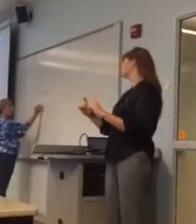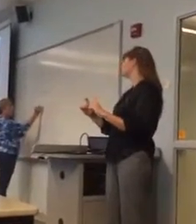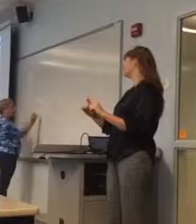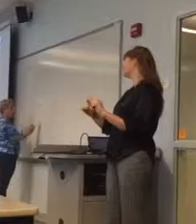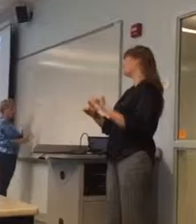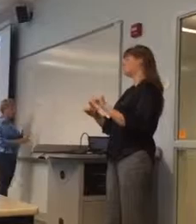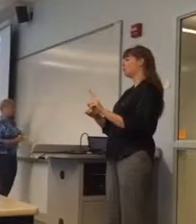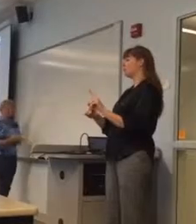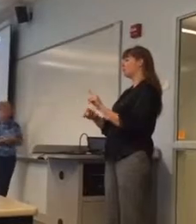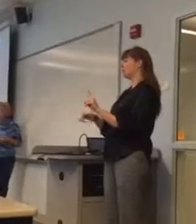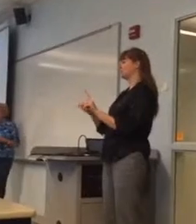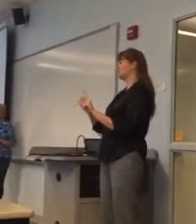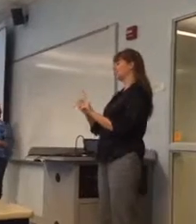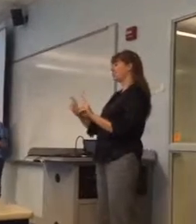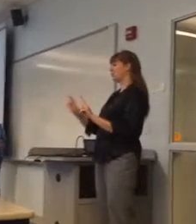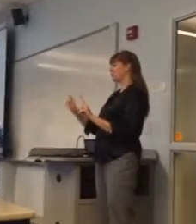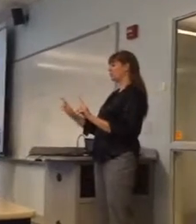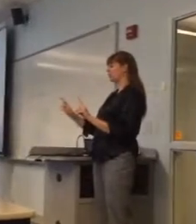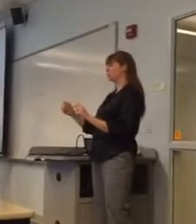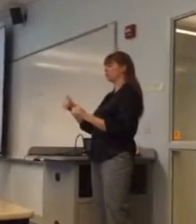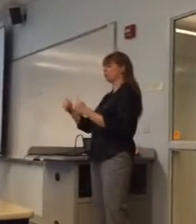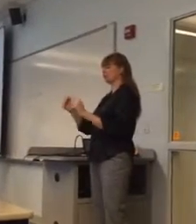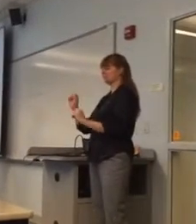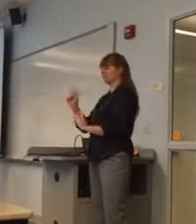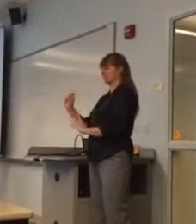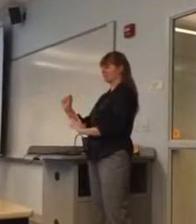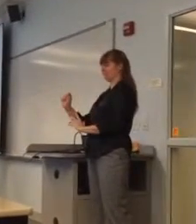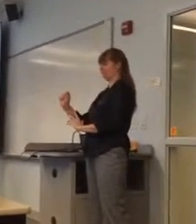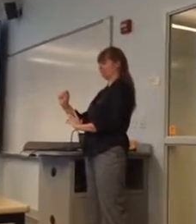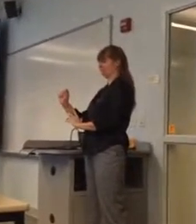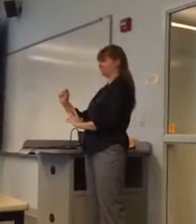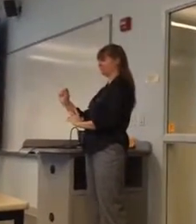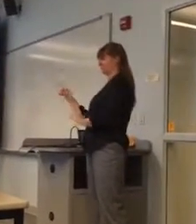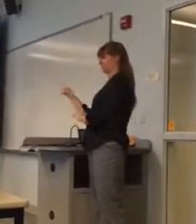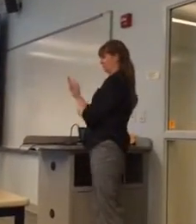0, 1, 1 belong? What set is that?